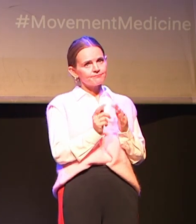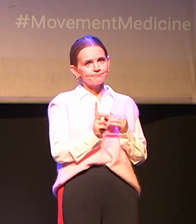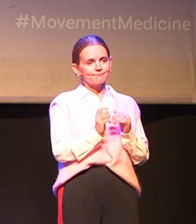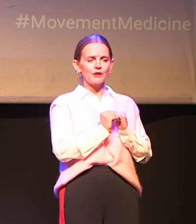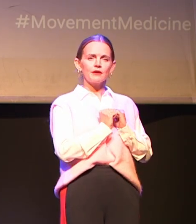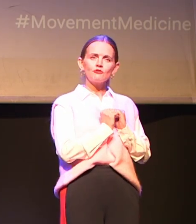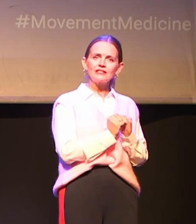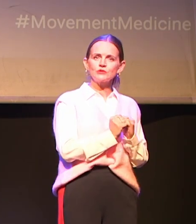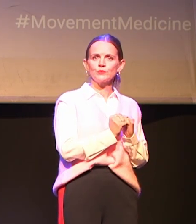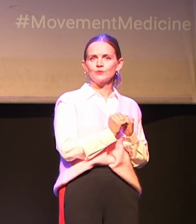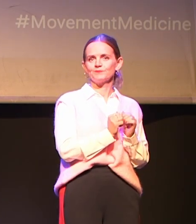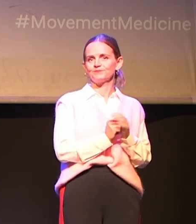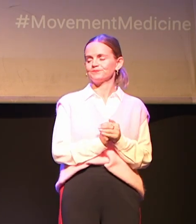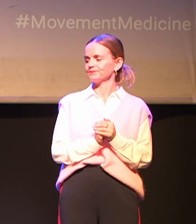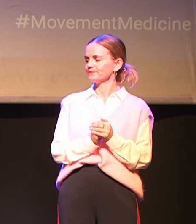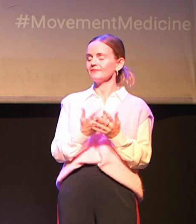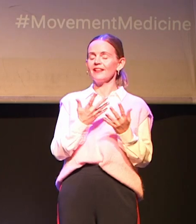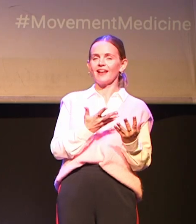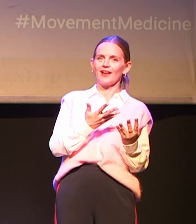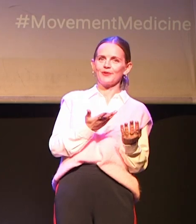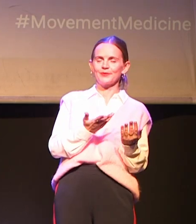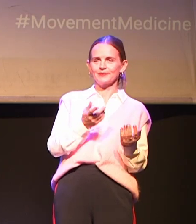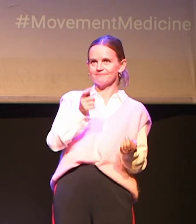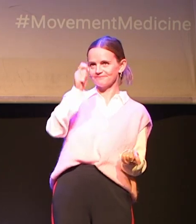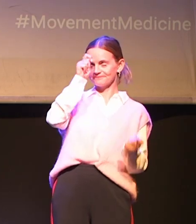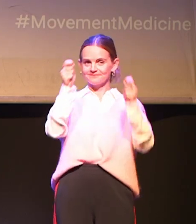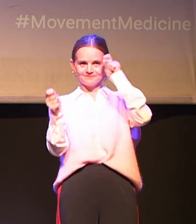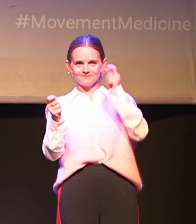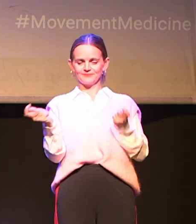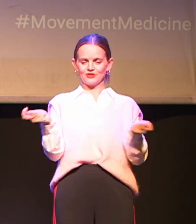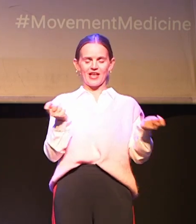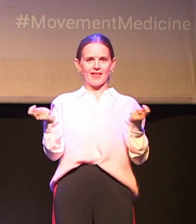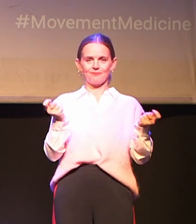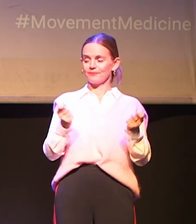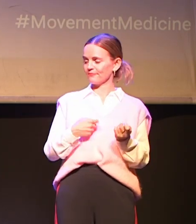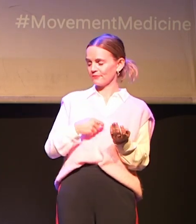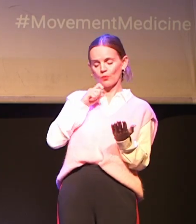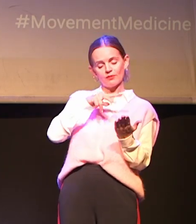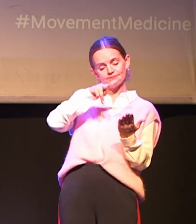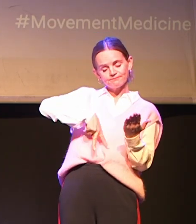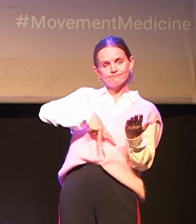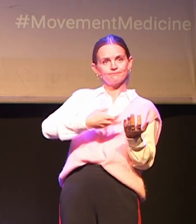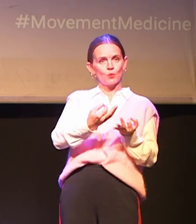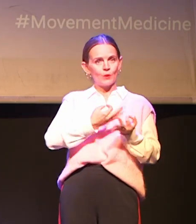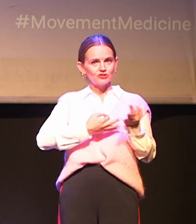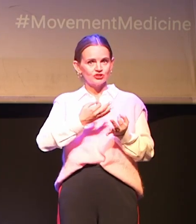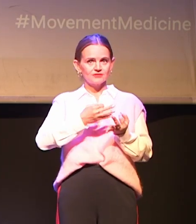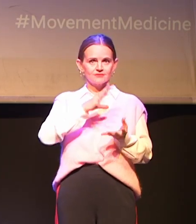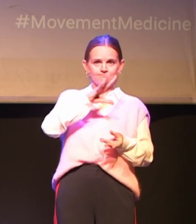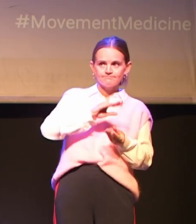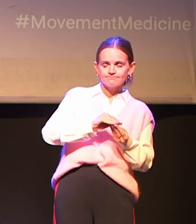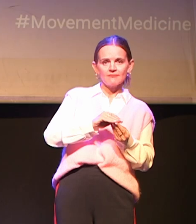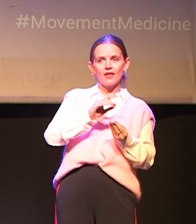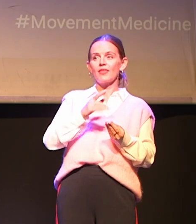Um, I'm now going to go into chair mode. So we've got a few questions and that we've kind of gathered and collated together, and then we'll